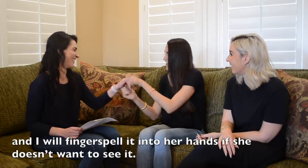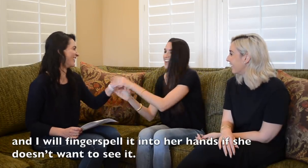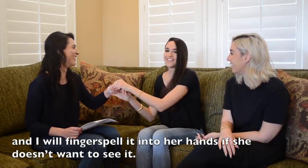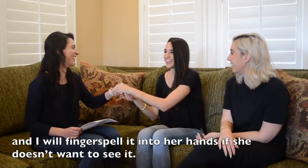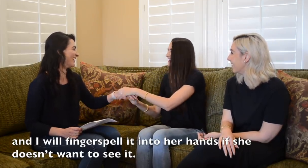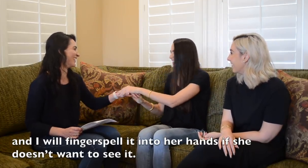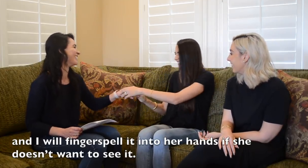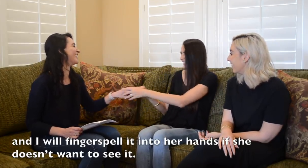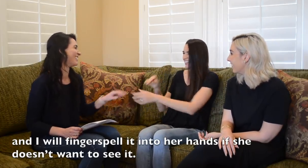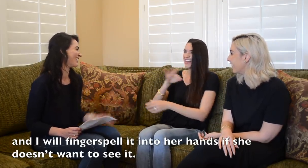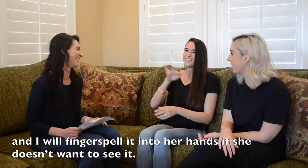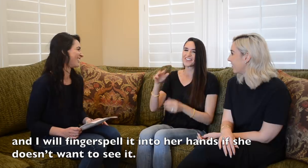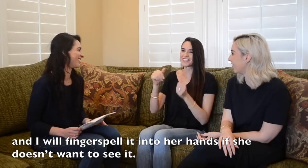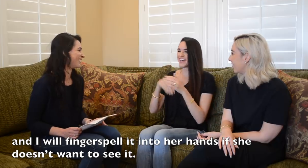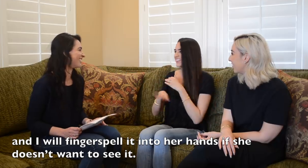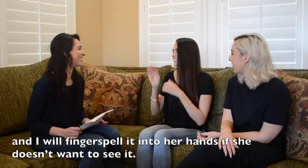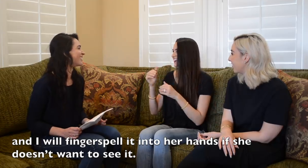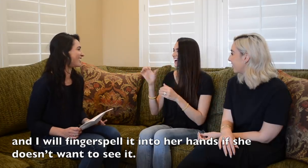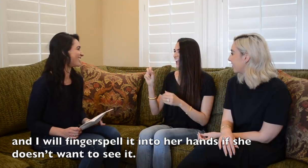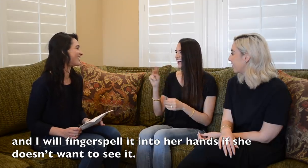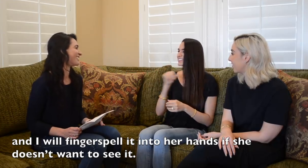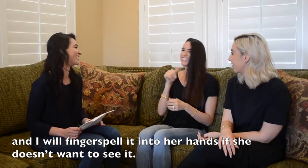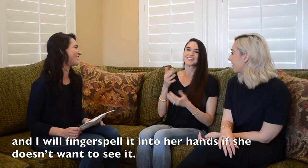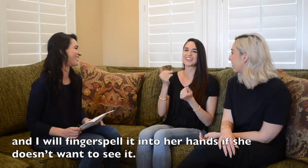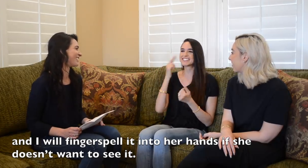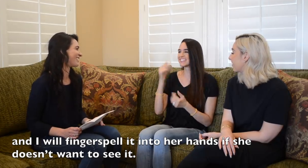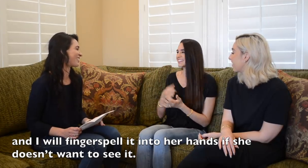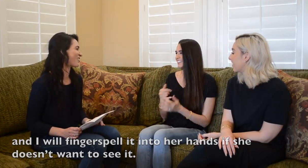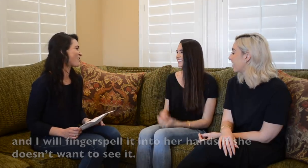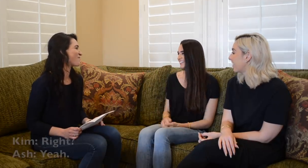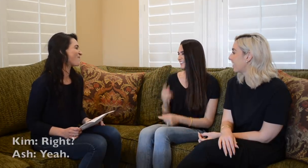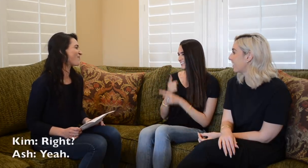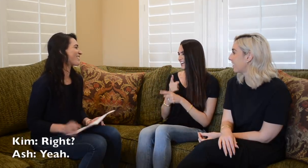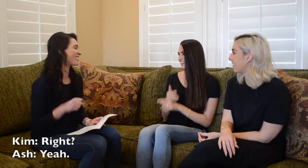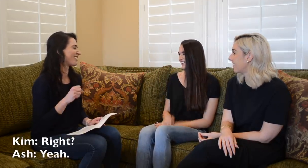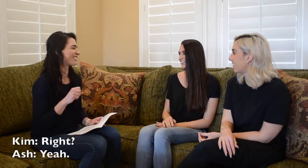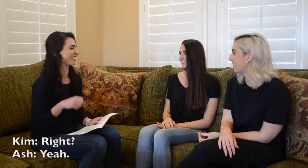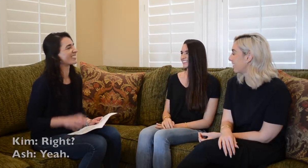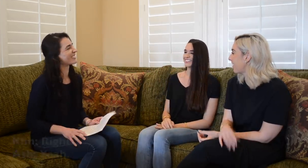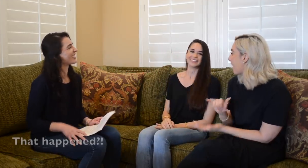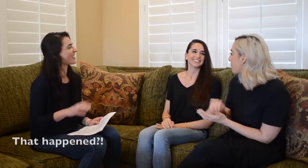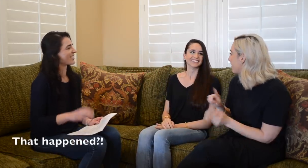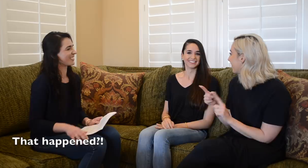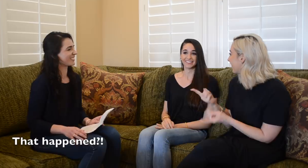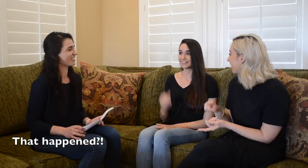And I fingerspell it into her hands if she didn't want to see it. Right? That happened?